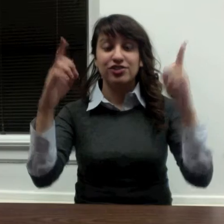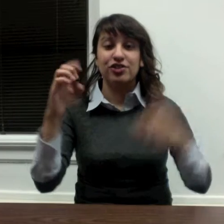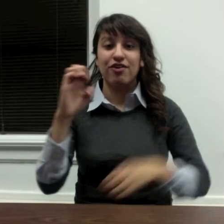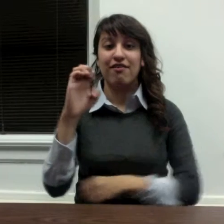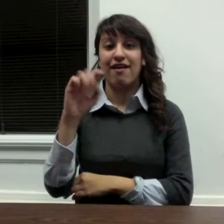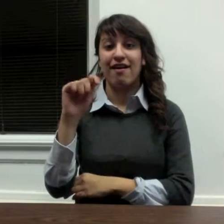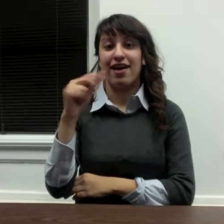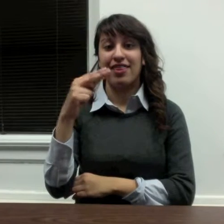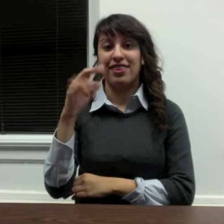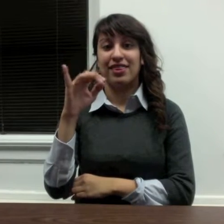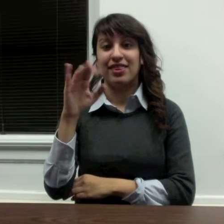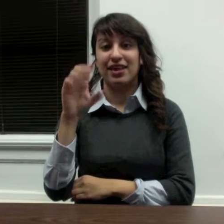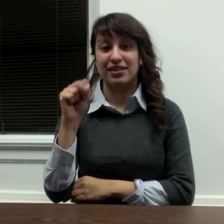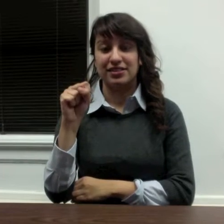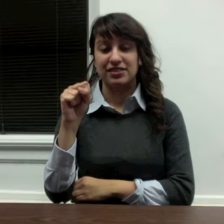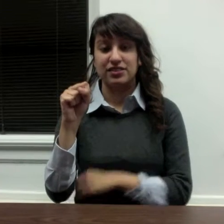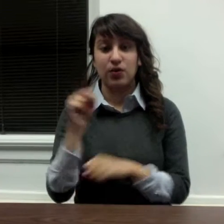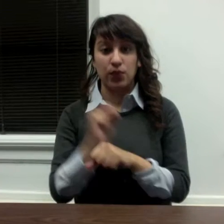Working in public schools,